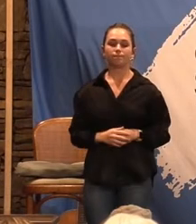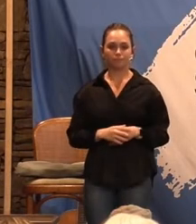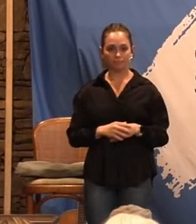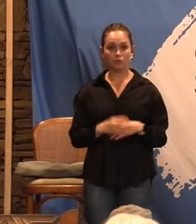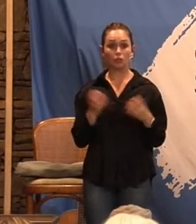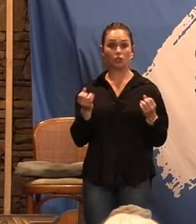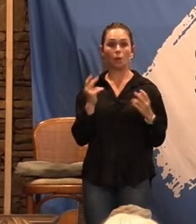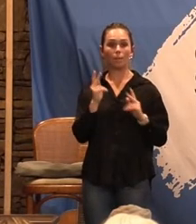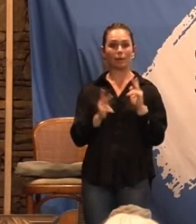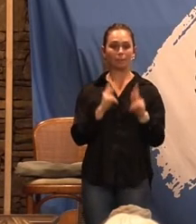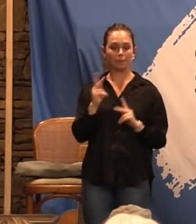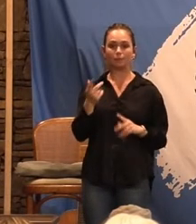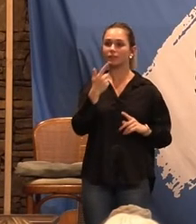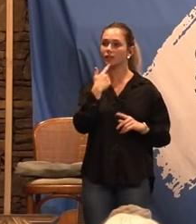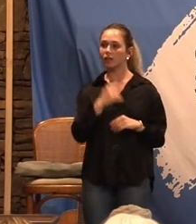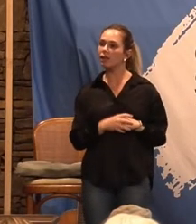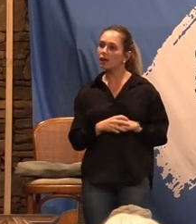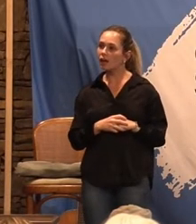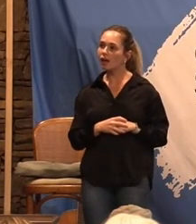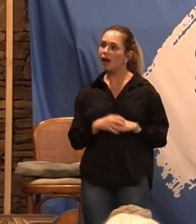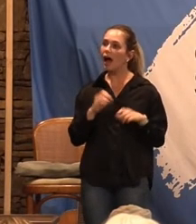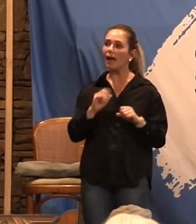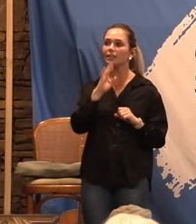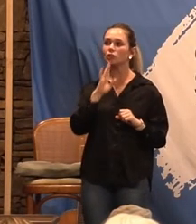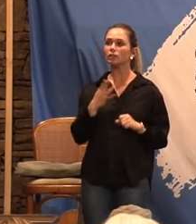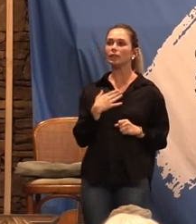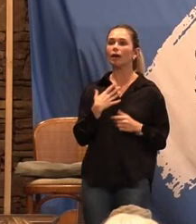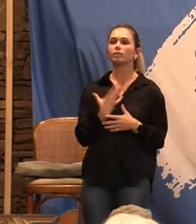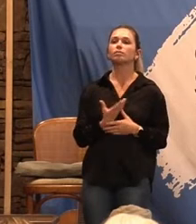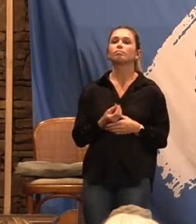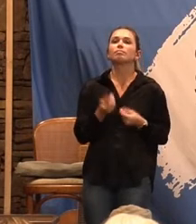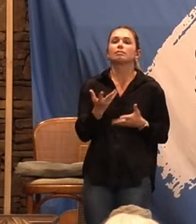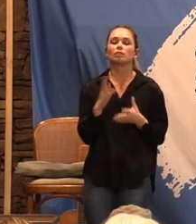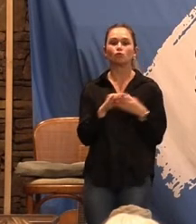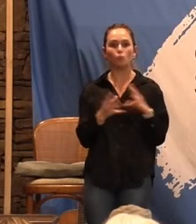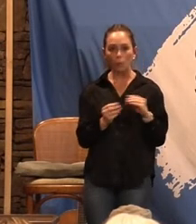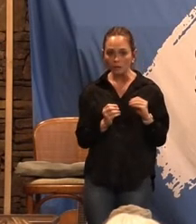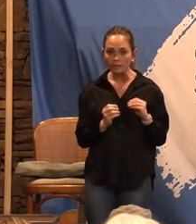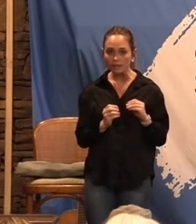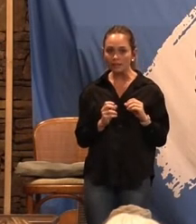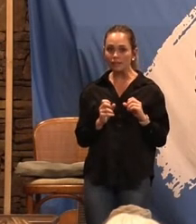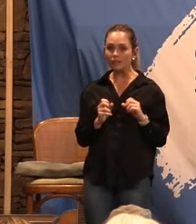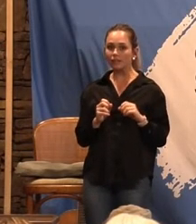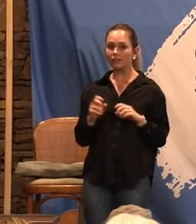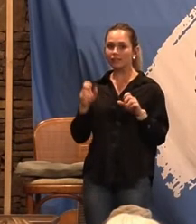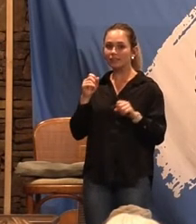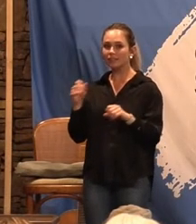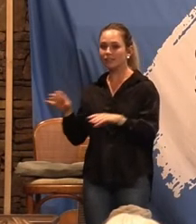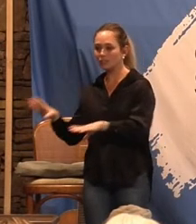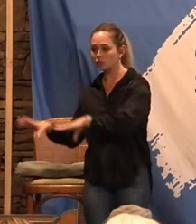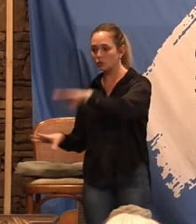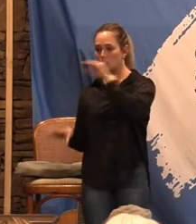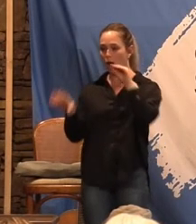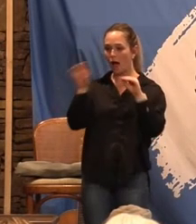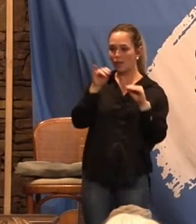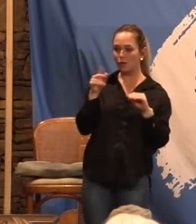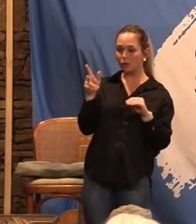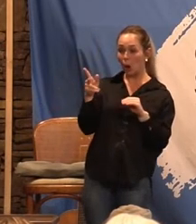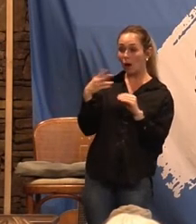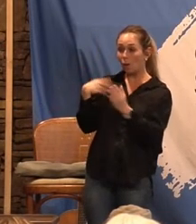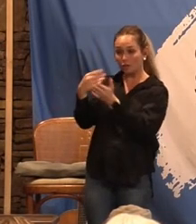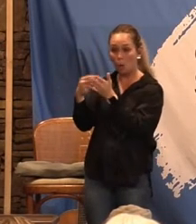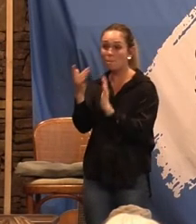So many people say, I could never tell a story. Can you unload a car or go to Costco and buy